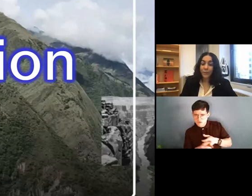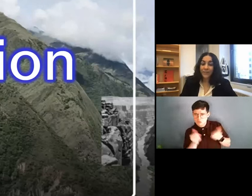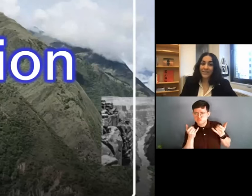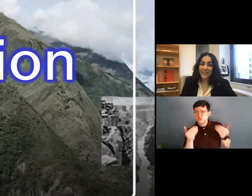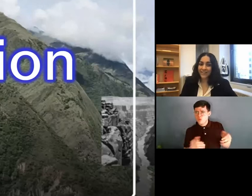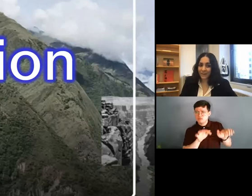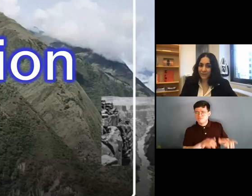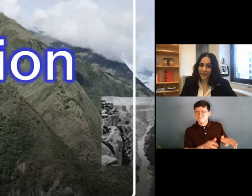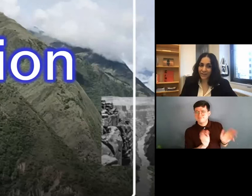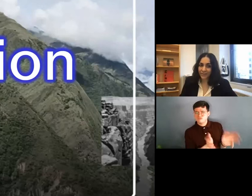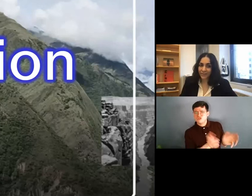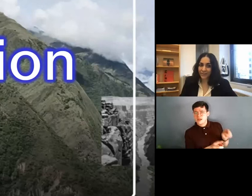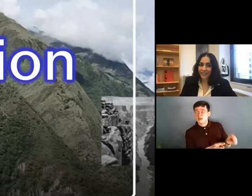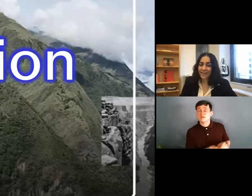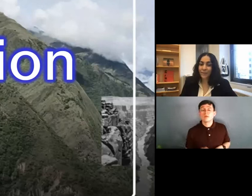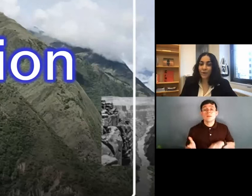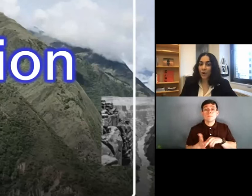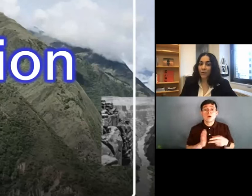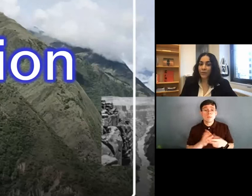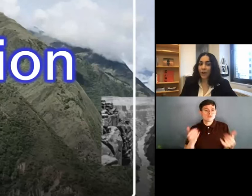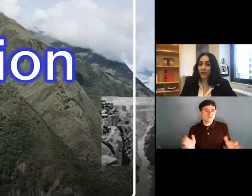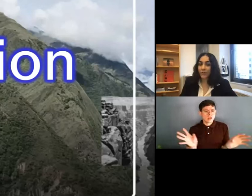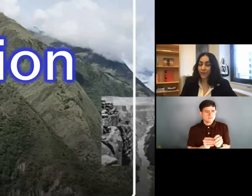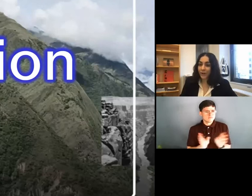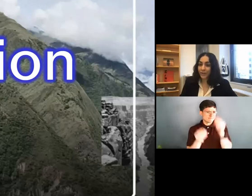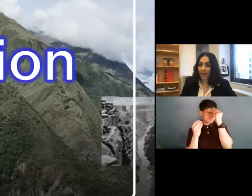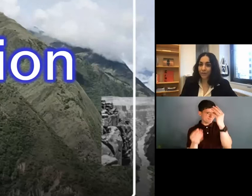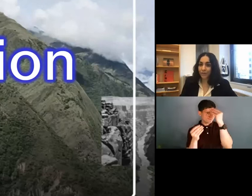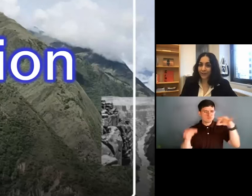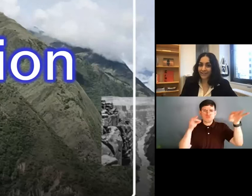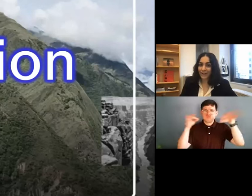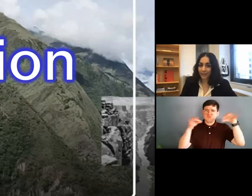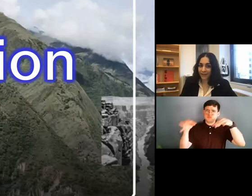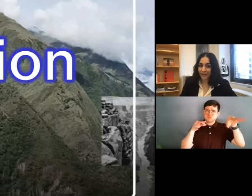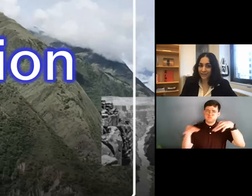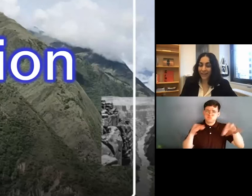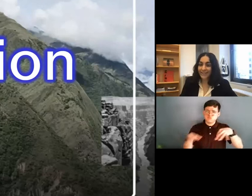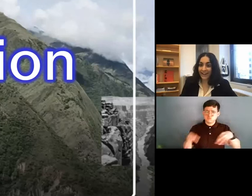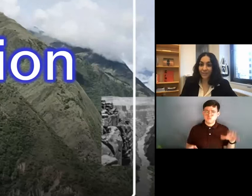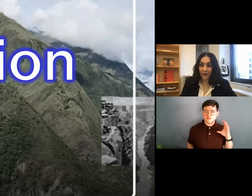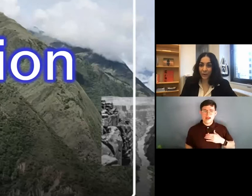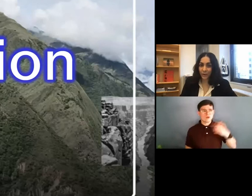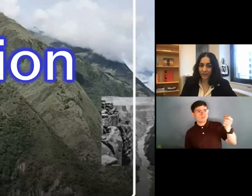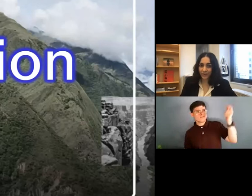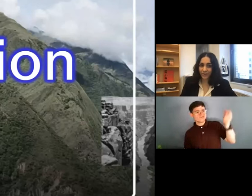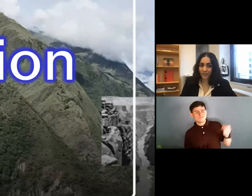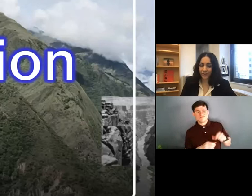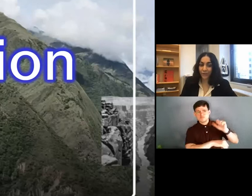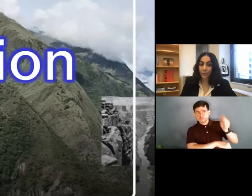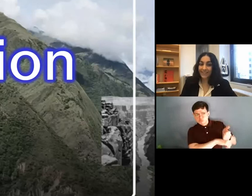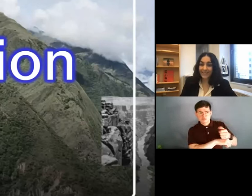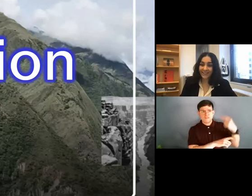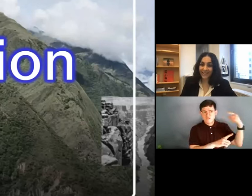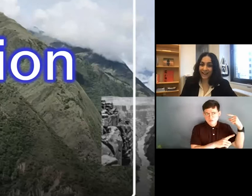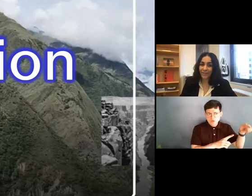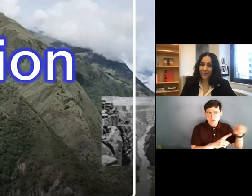The purpose of today's info session is to give you an overview of the Creative Capital Grant application and to answer any questions. For a